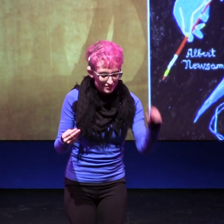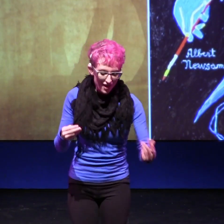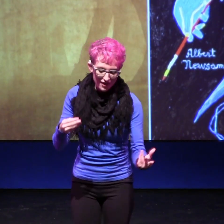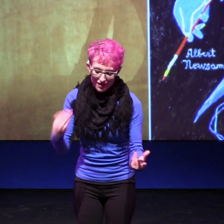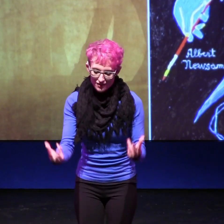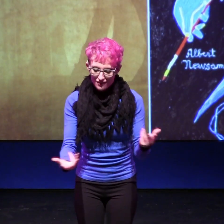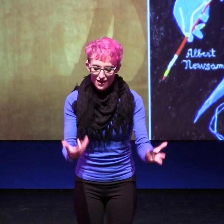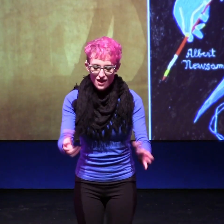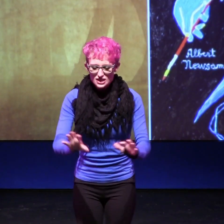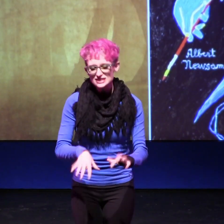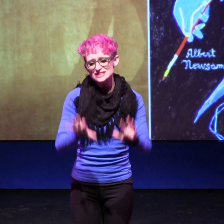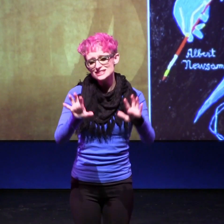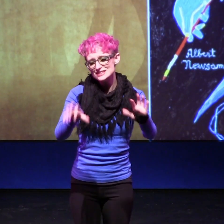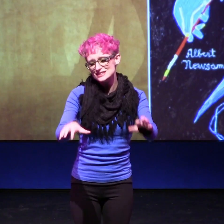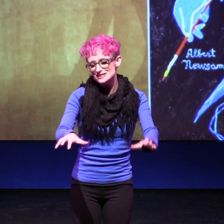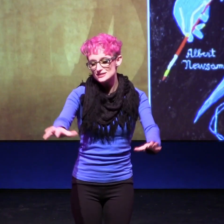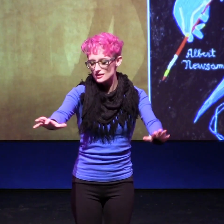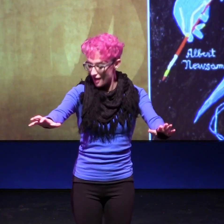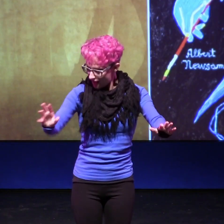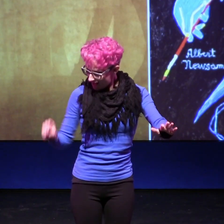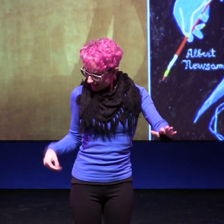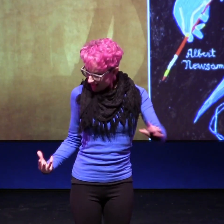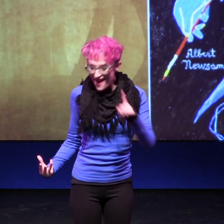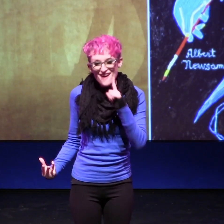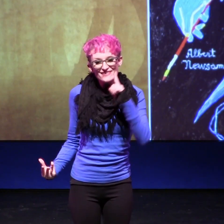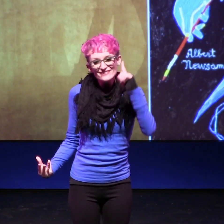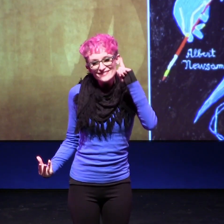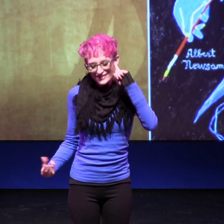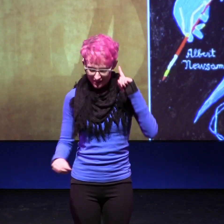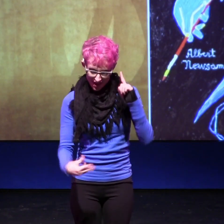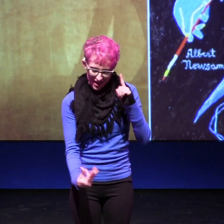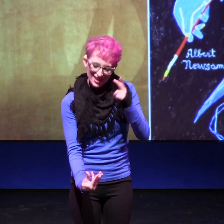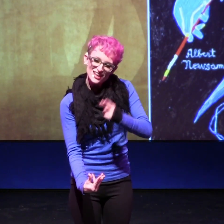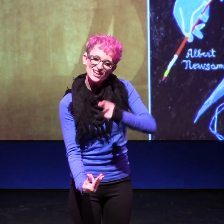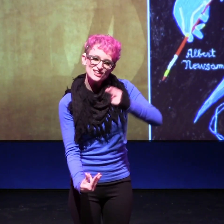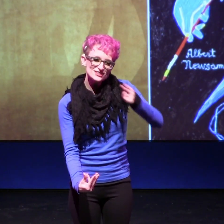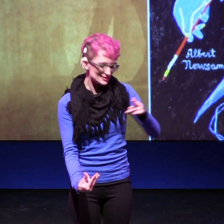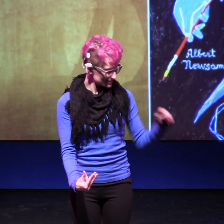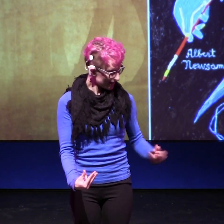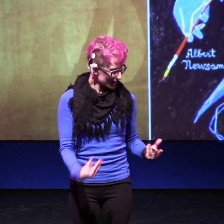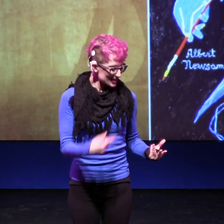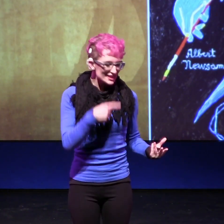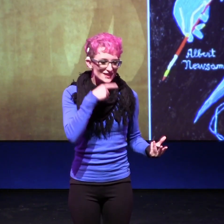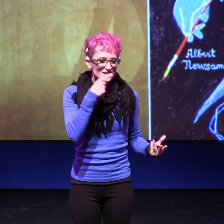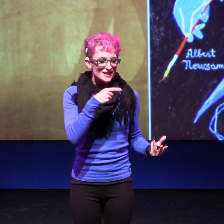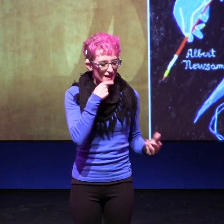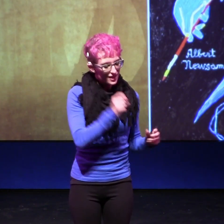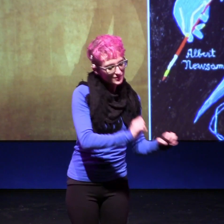I'm gonna sign about scads and scads of dandelions. Deaf flowers, hard of hearing